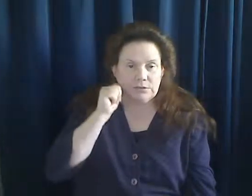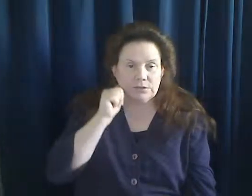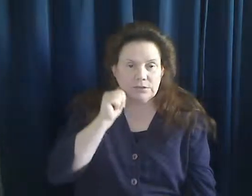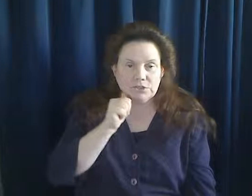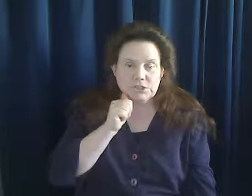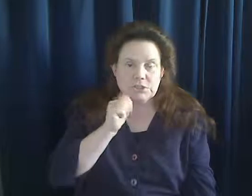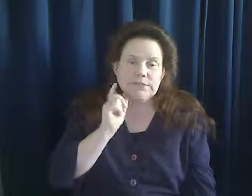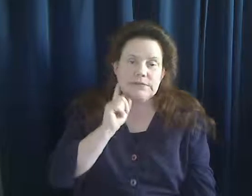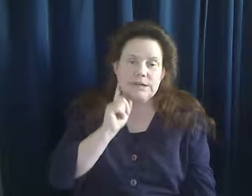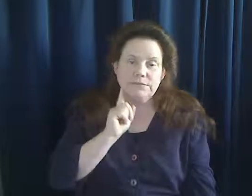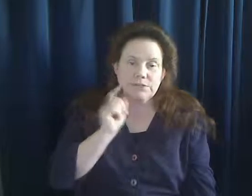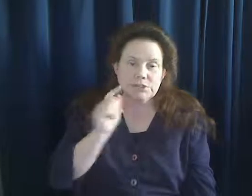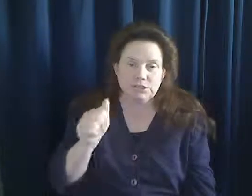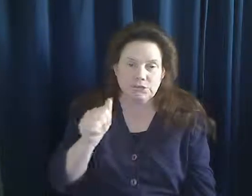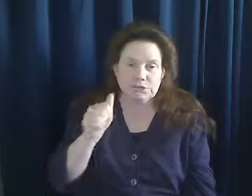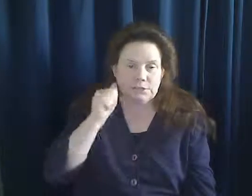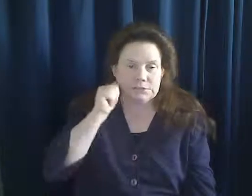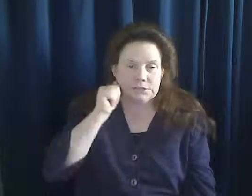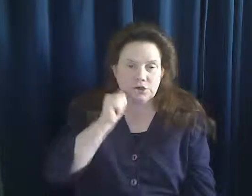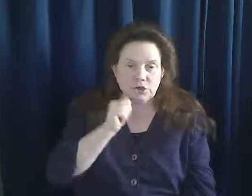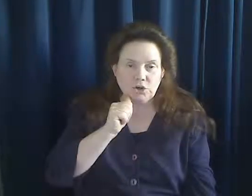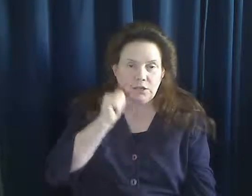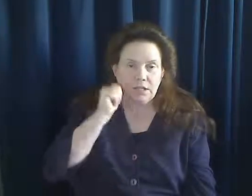your cheek, the line of your cheek 2 times. Girl.